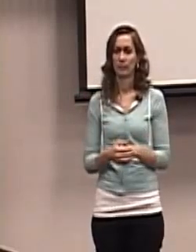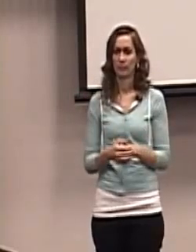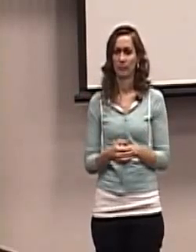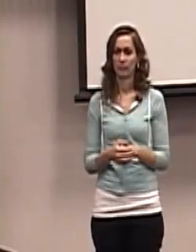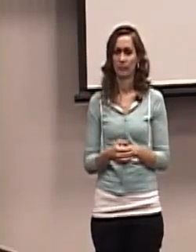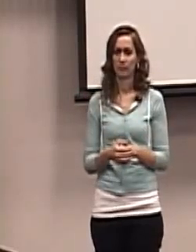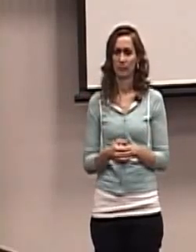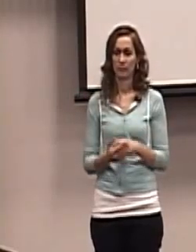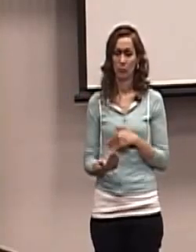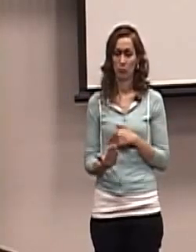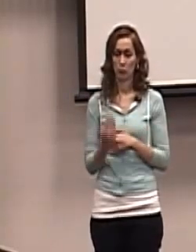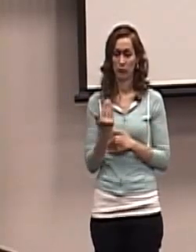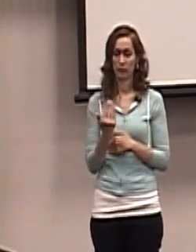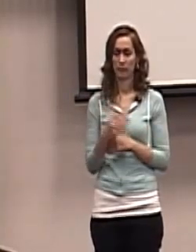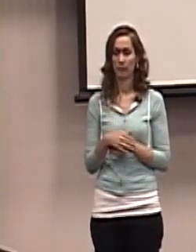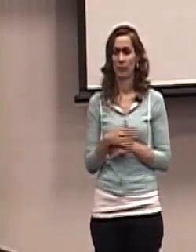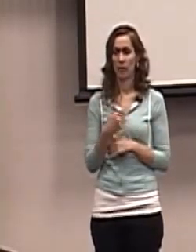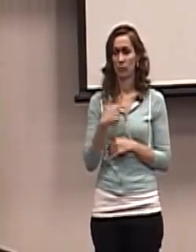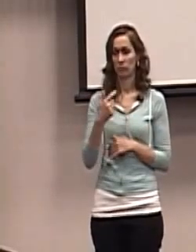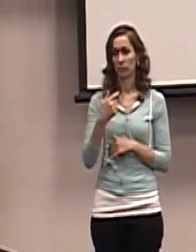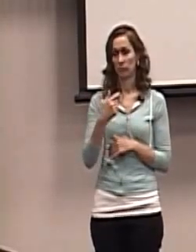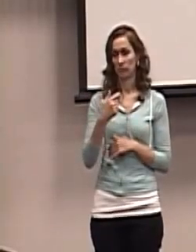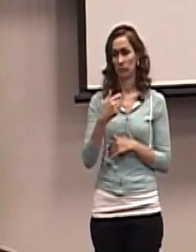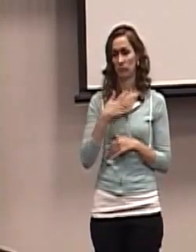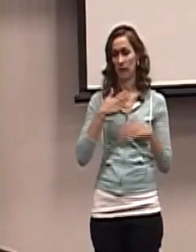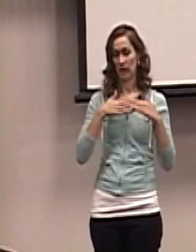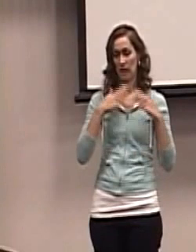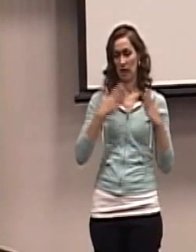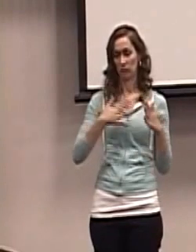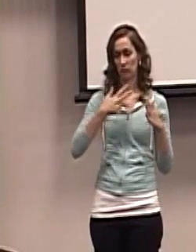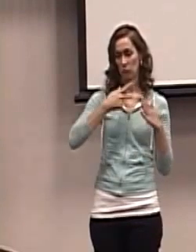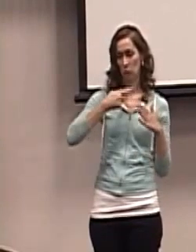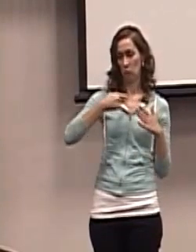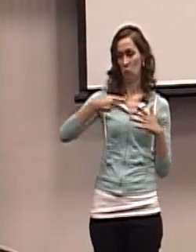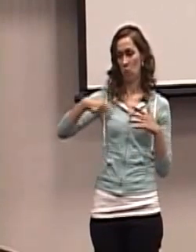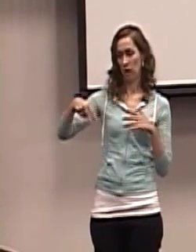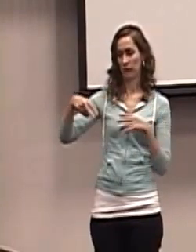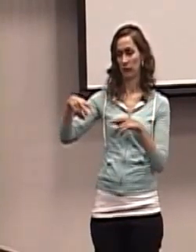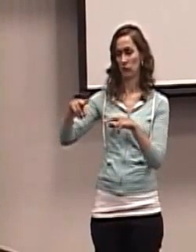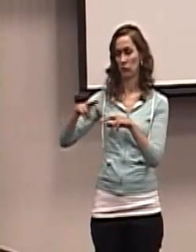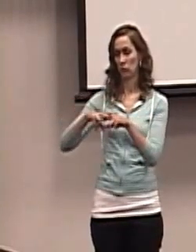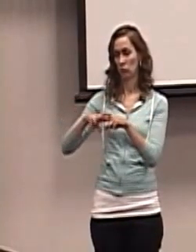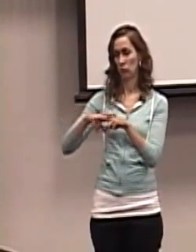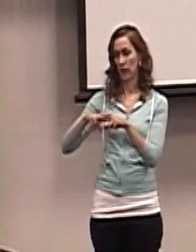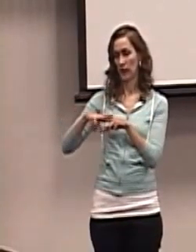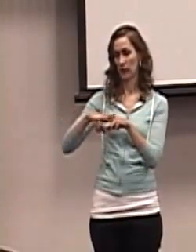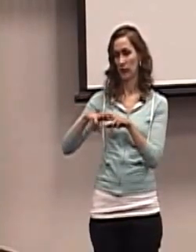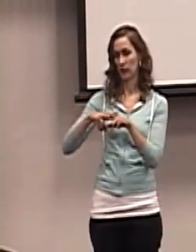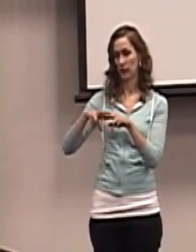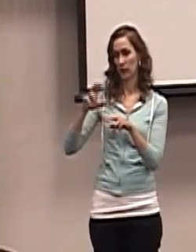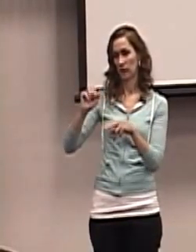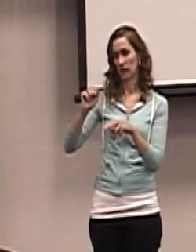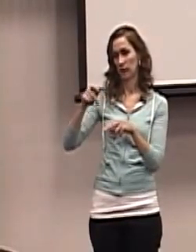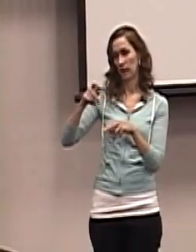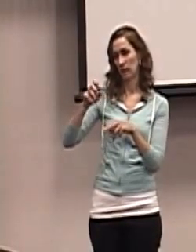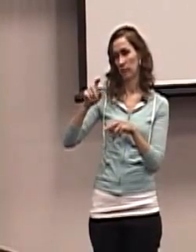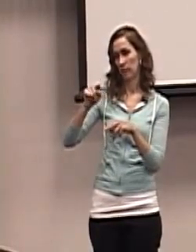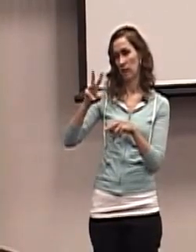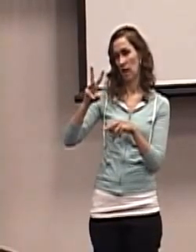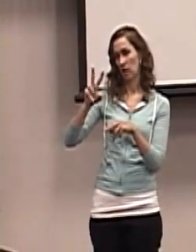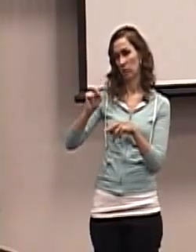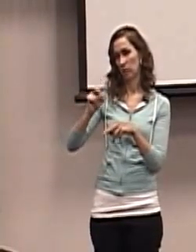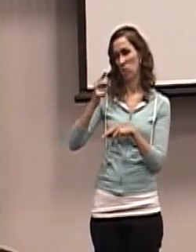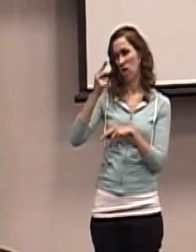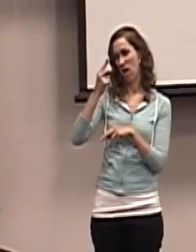So in the morning, I would walk from our house to the train station in Cape Town. It took half an hour. It's